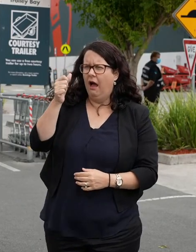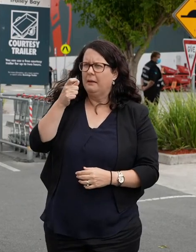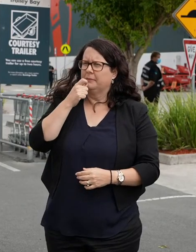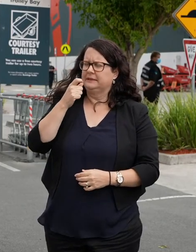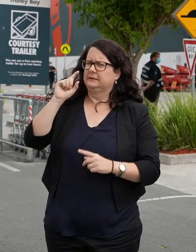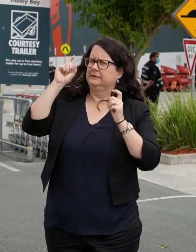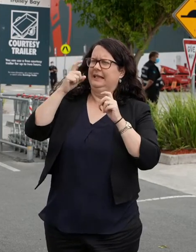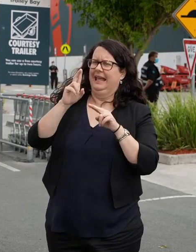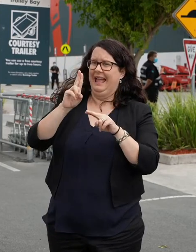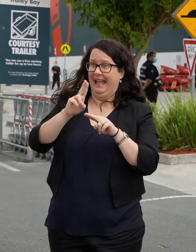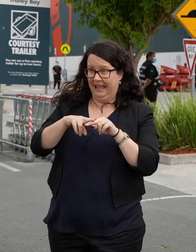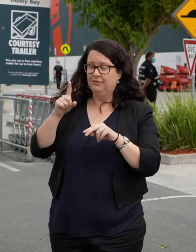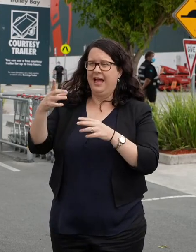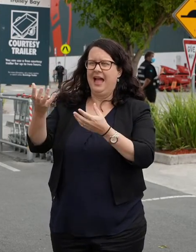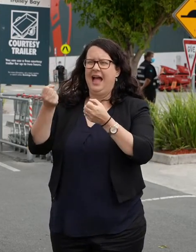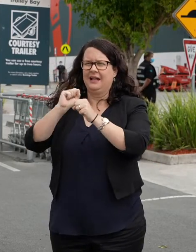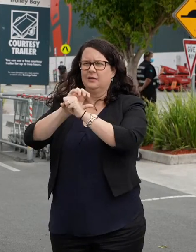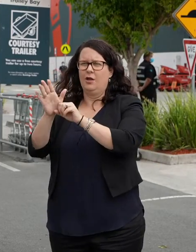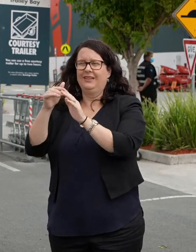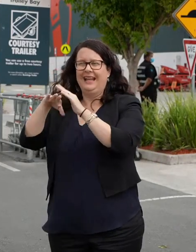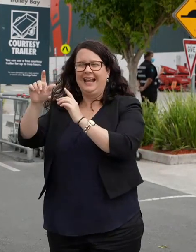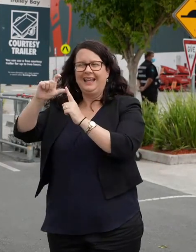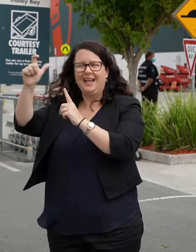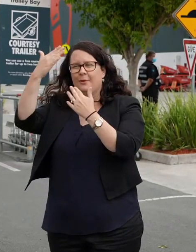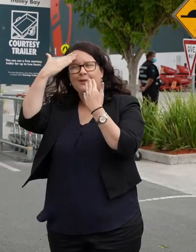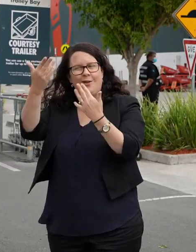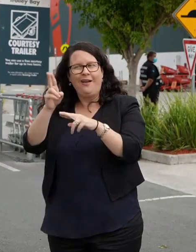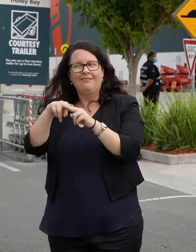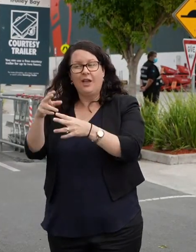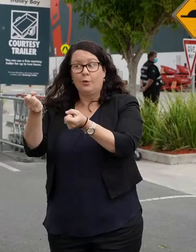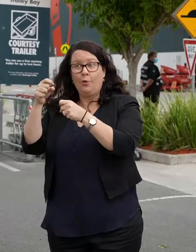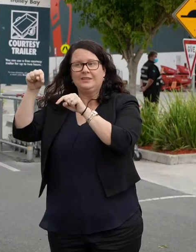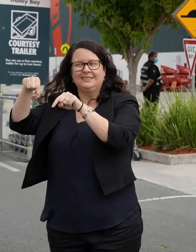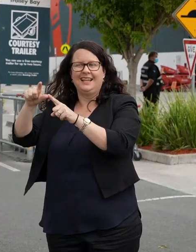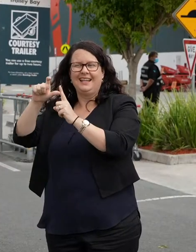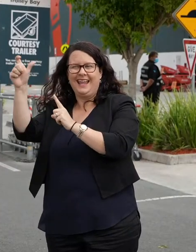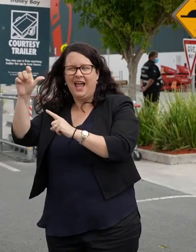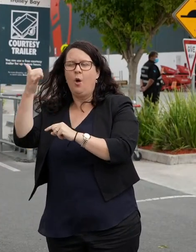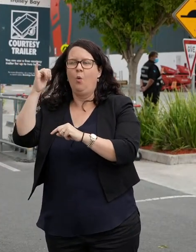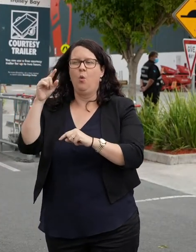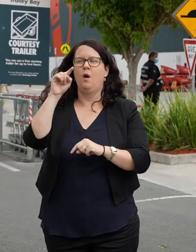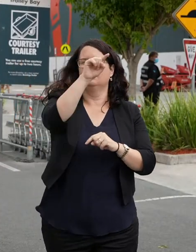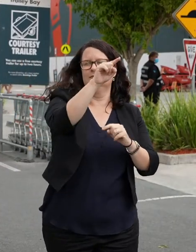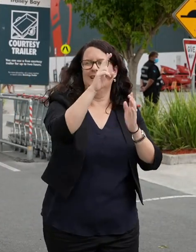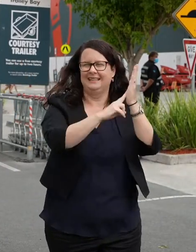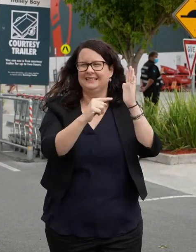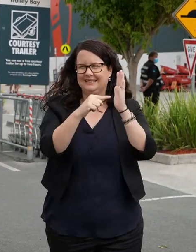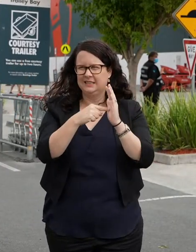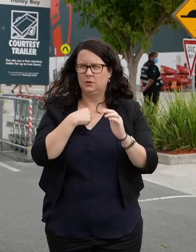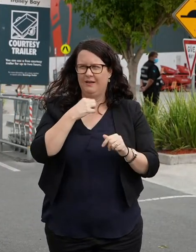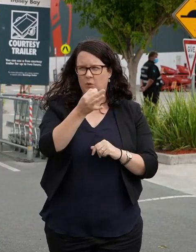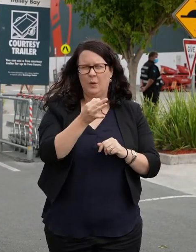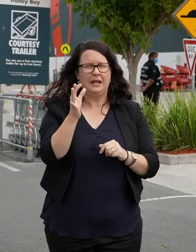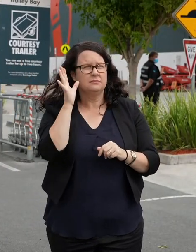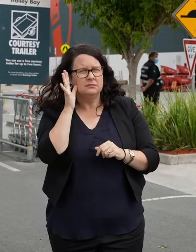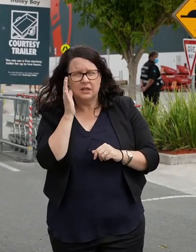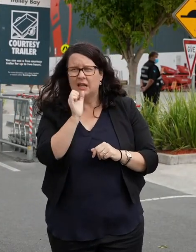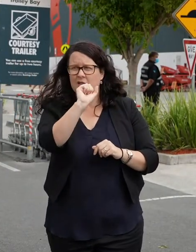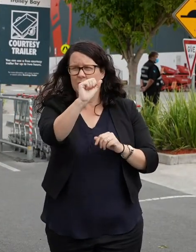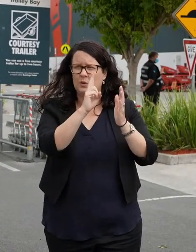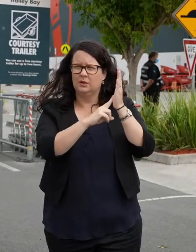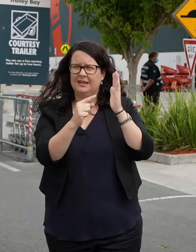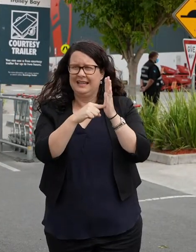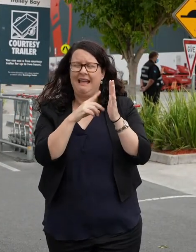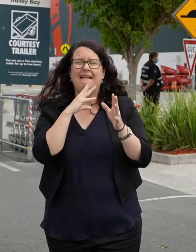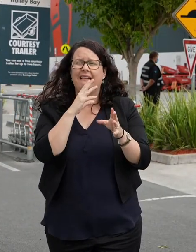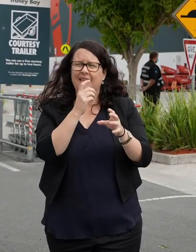is a reason for concern, but we don't know the answers to that yet, and we need the interviews to happen with Northern Territory CDC, and